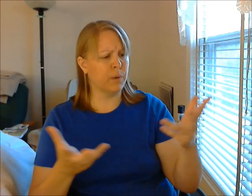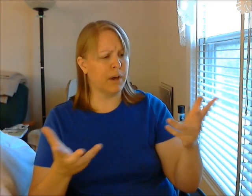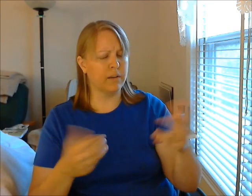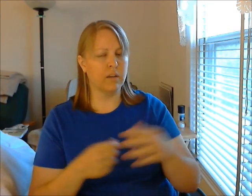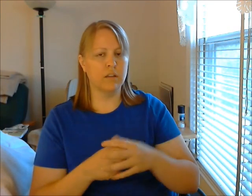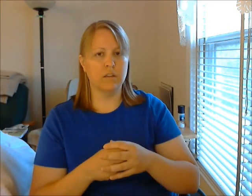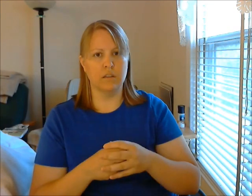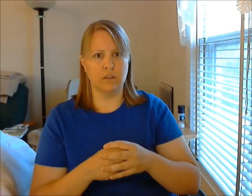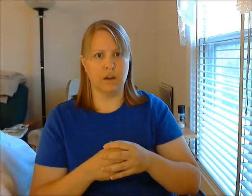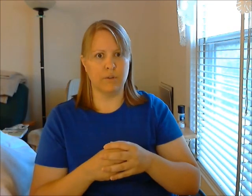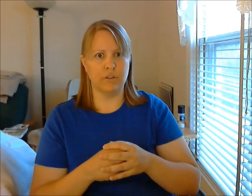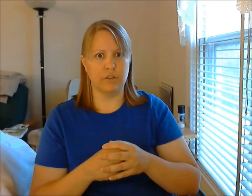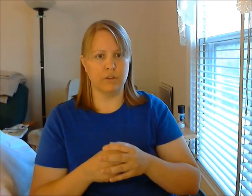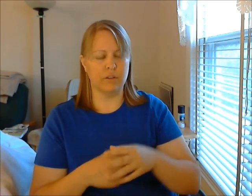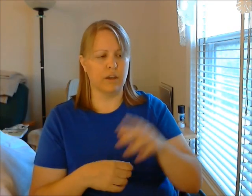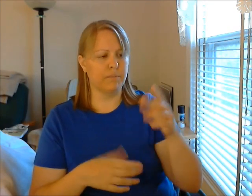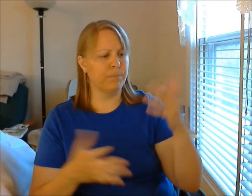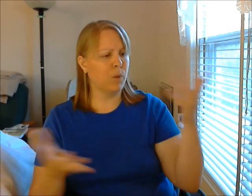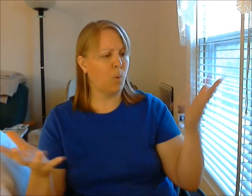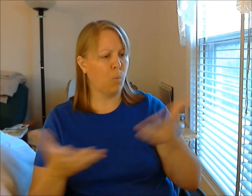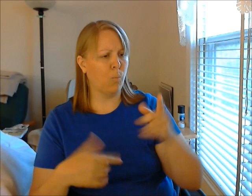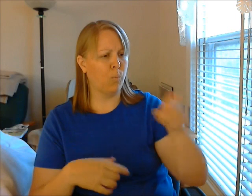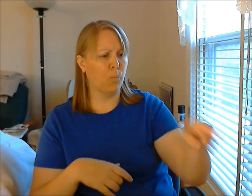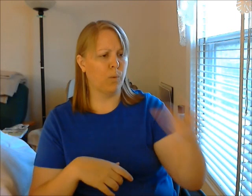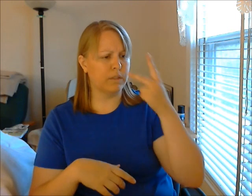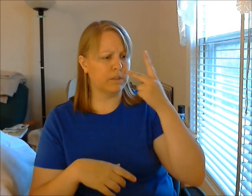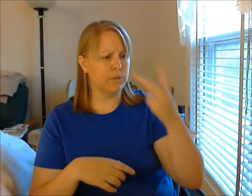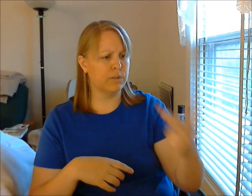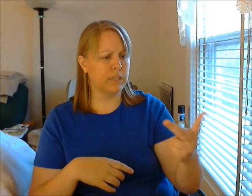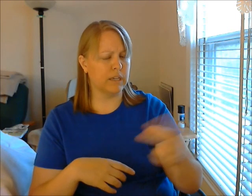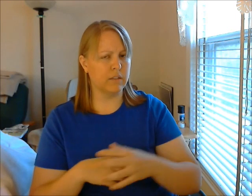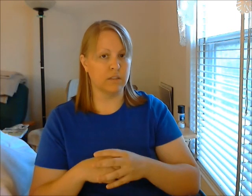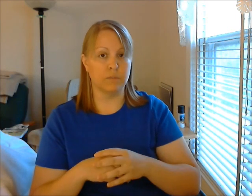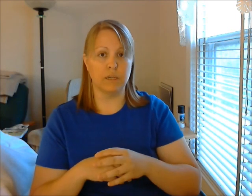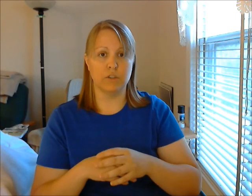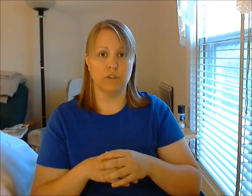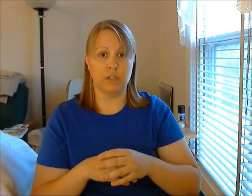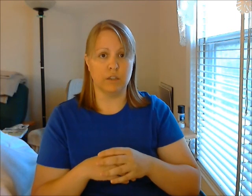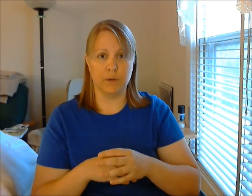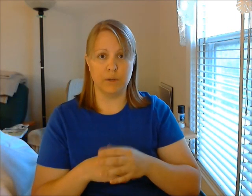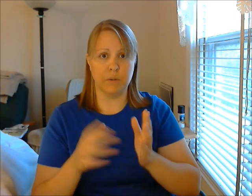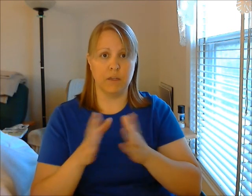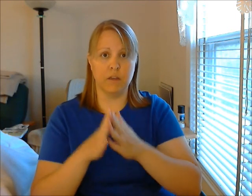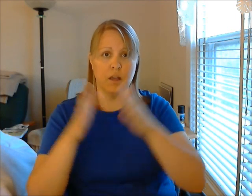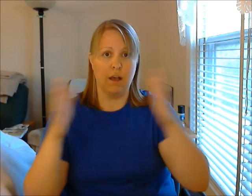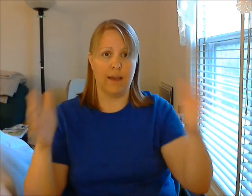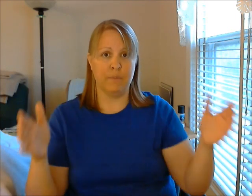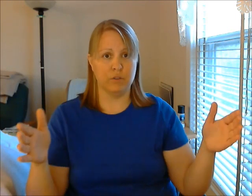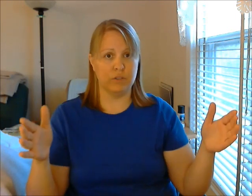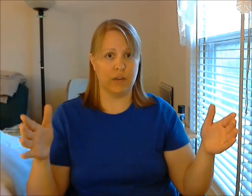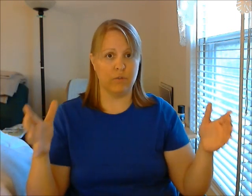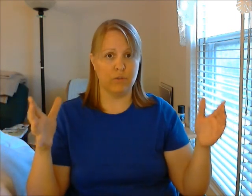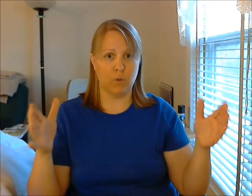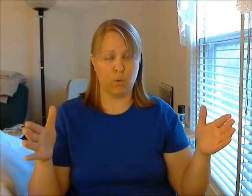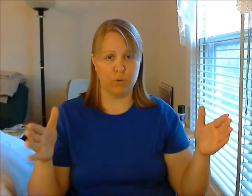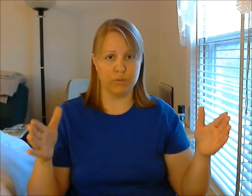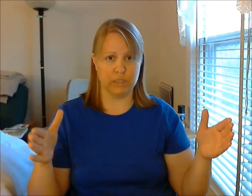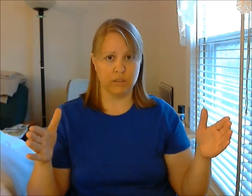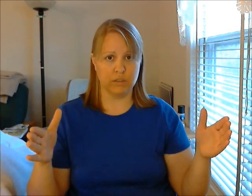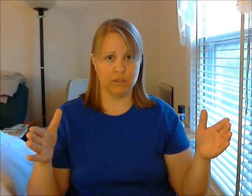what? Obviously, you can say, what do you see? Just make sure either way you do it, eyebrows are down for the whole sentence.